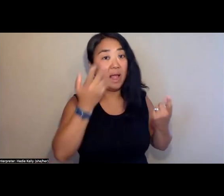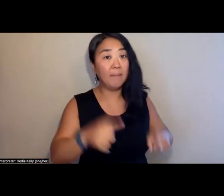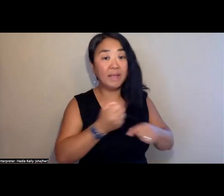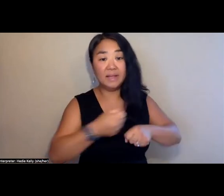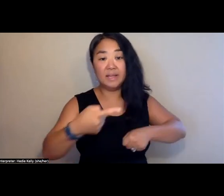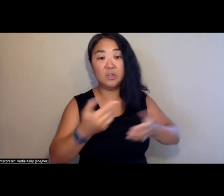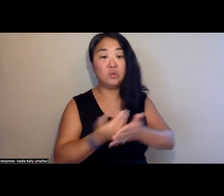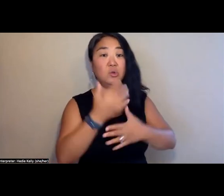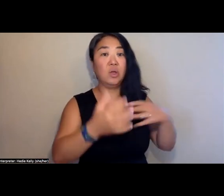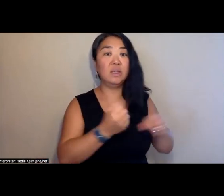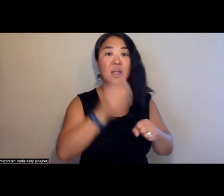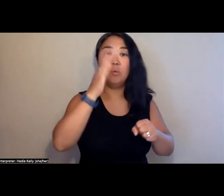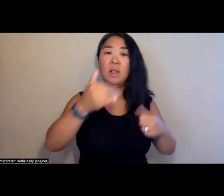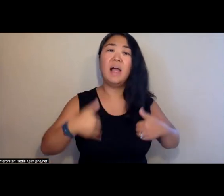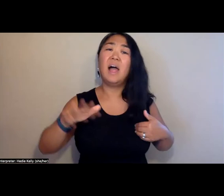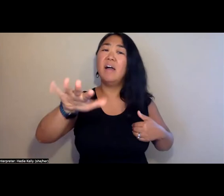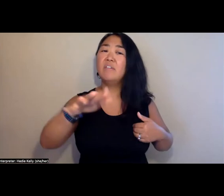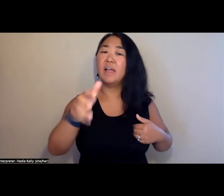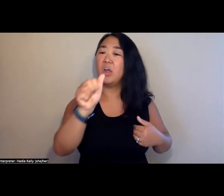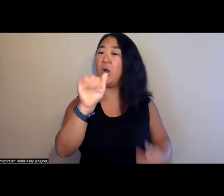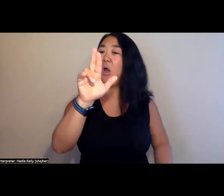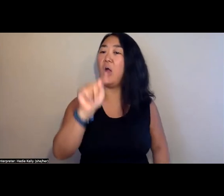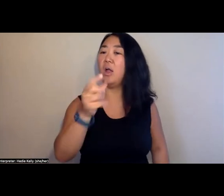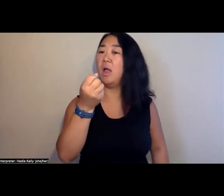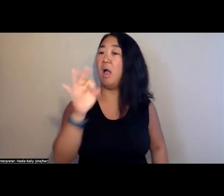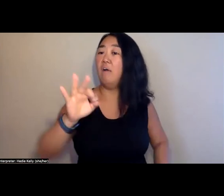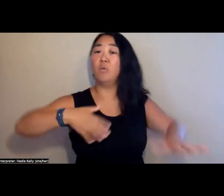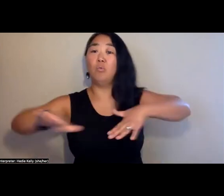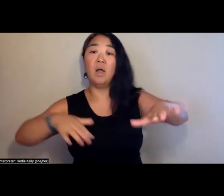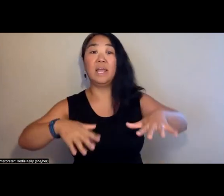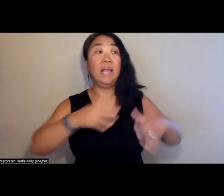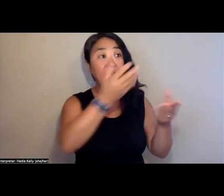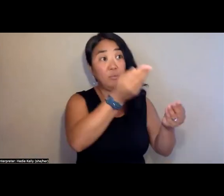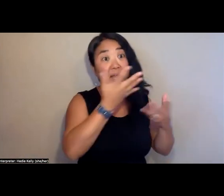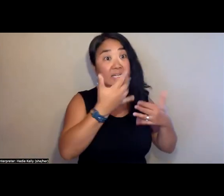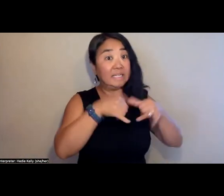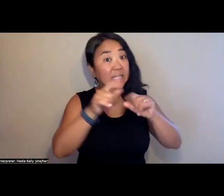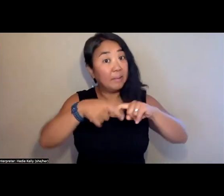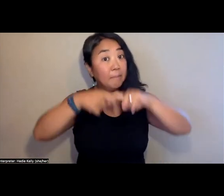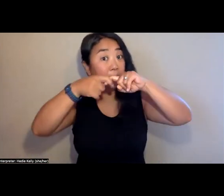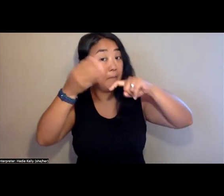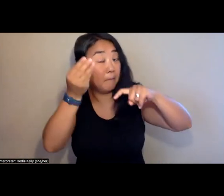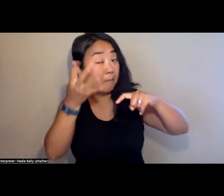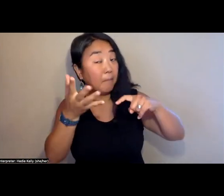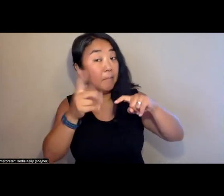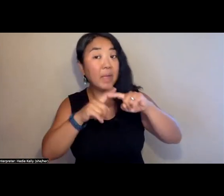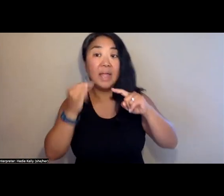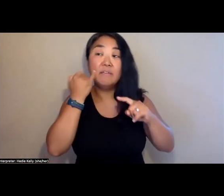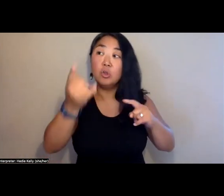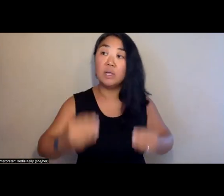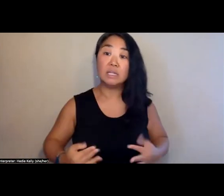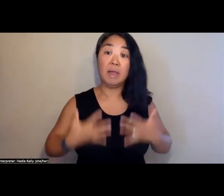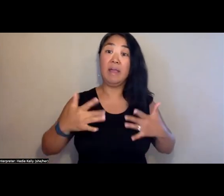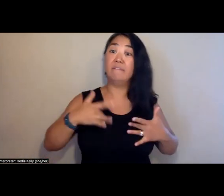of walking type exhibit. The information on that is still pending, but basically all of you who might be inspired to make some creative